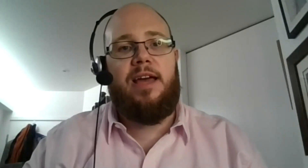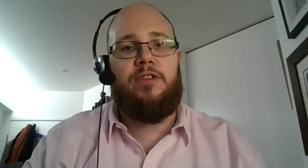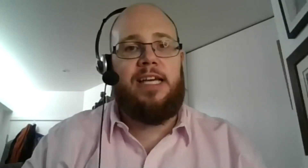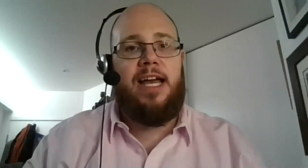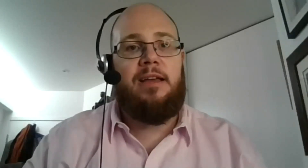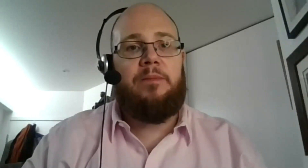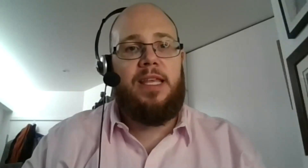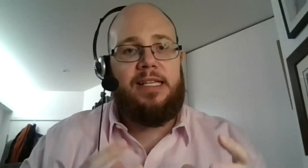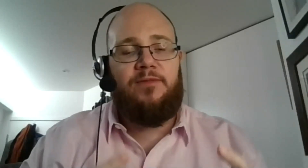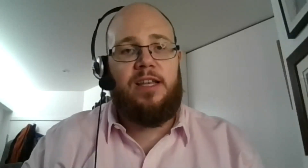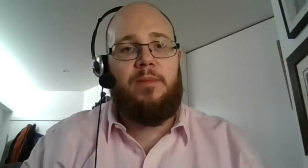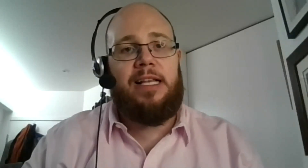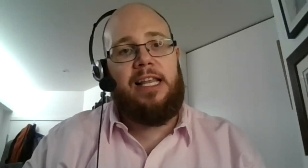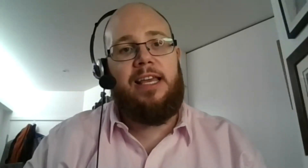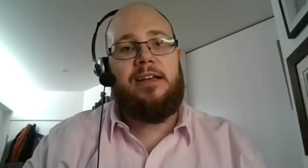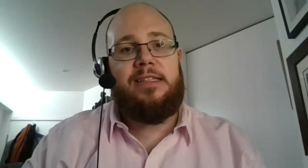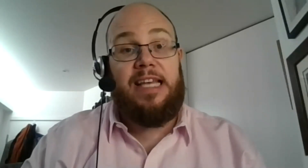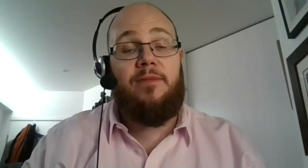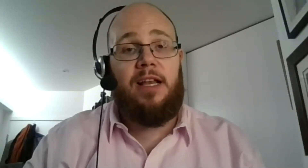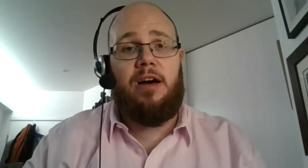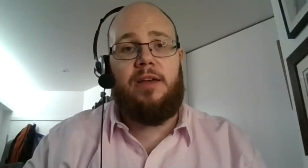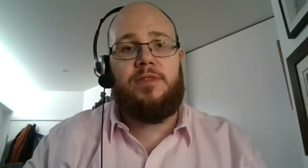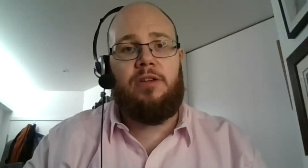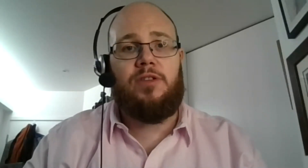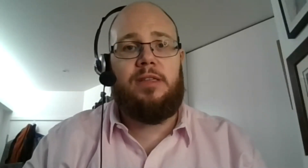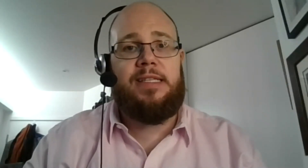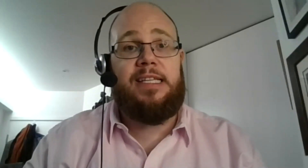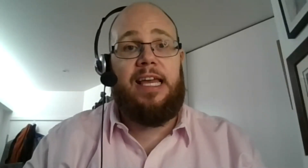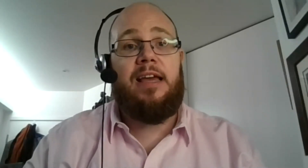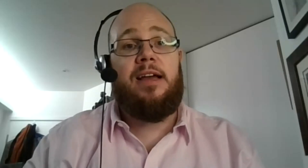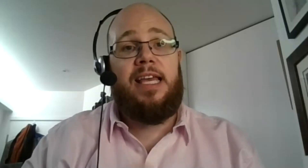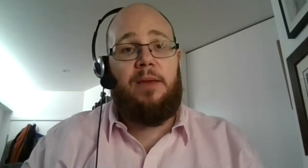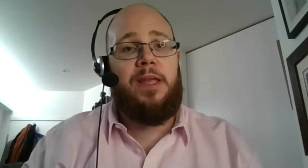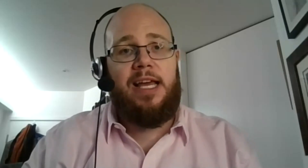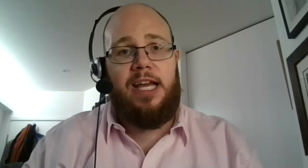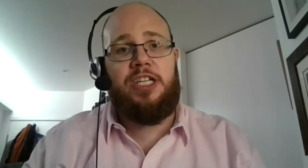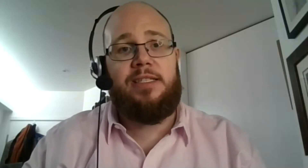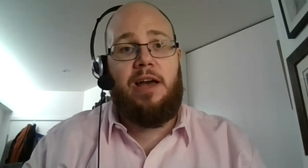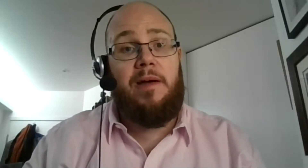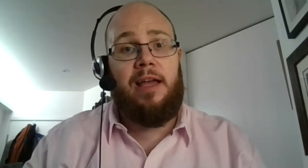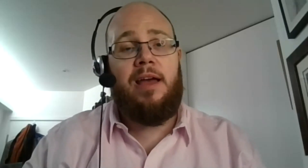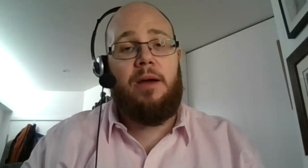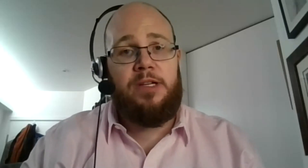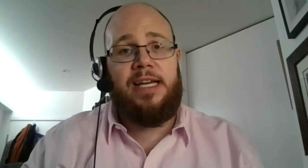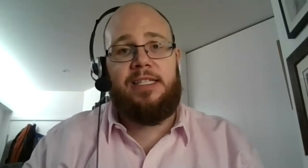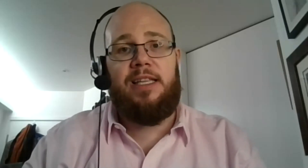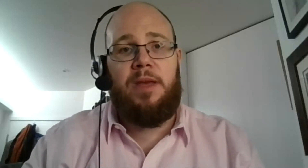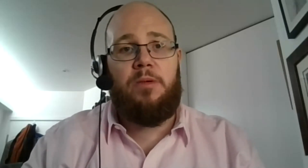every day that is fundamentally saving lives across the city, keeping the NHS going and protecting the people we